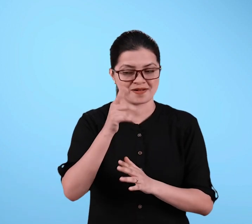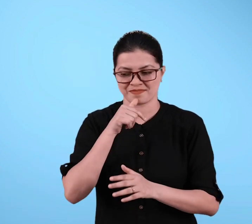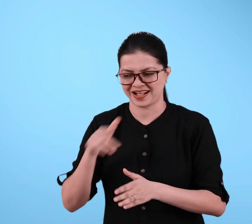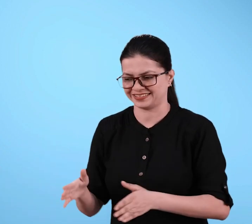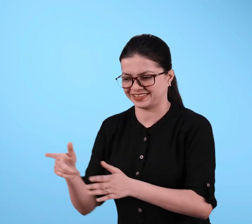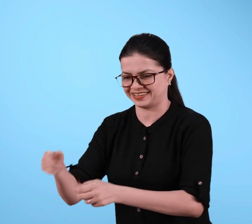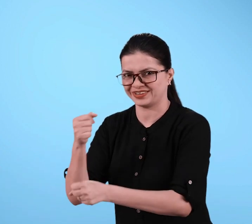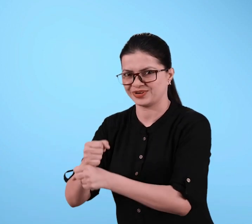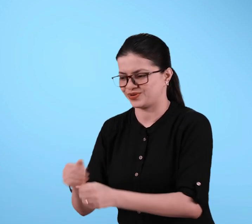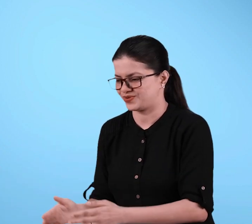the river Ganga.